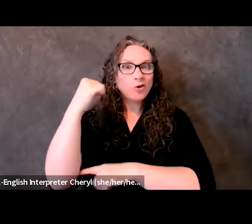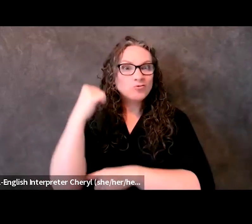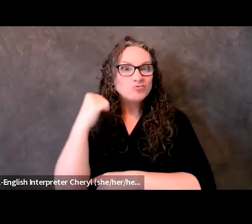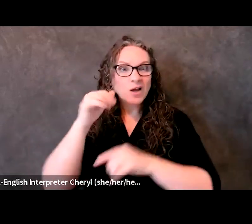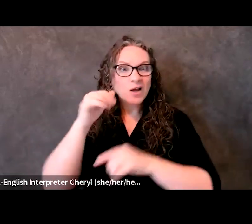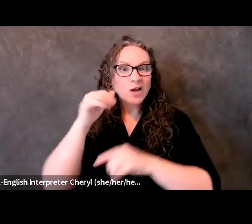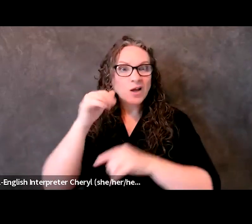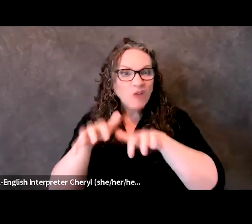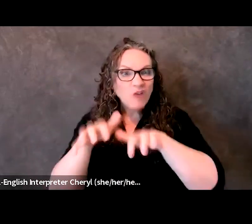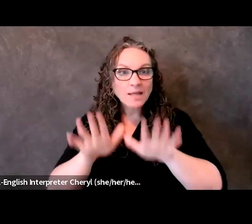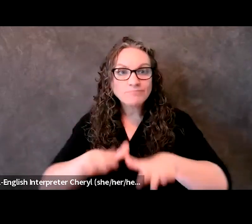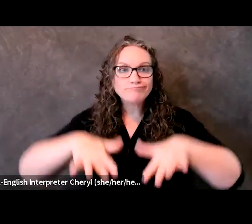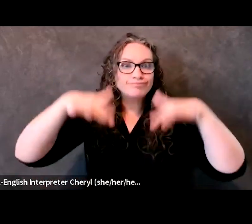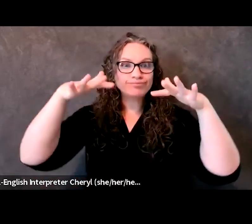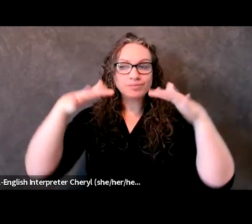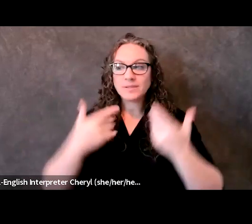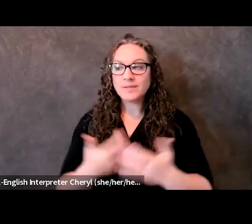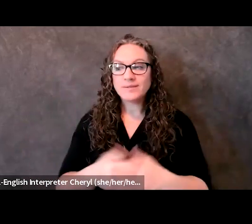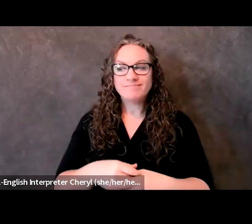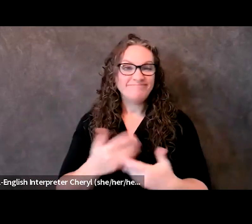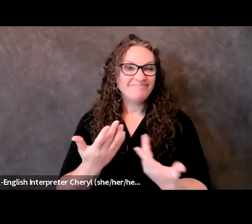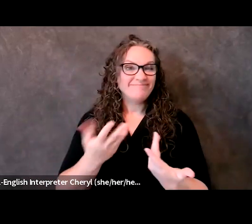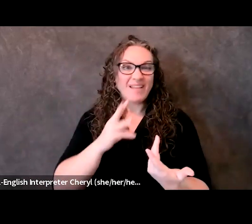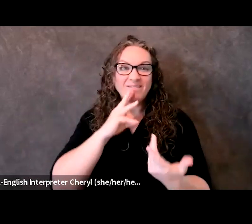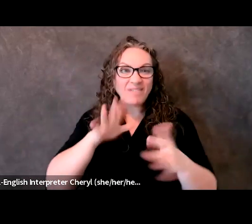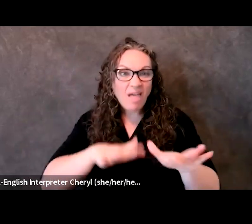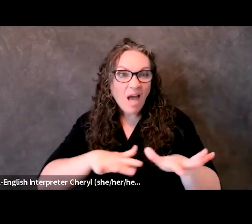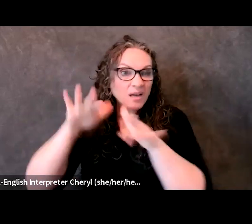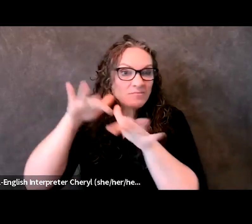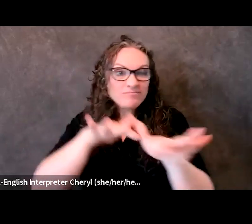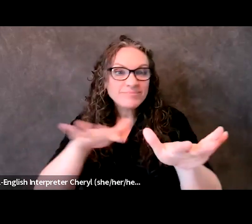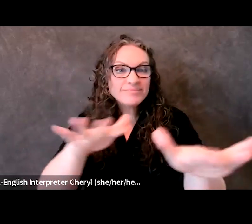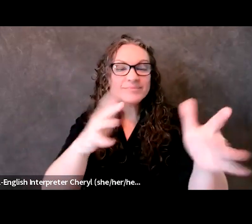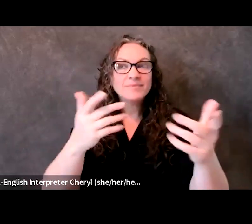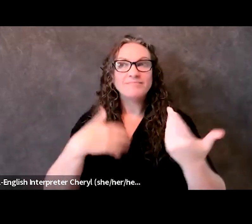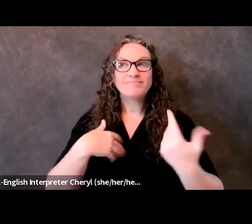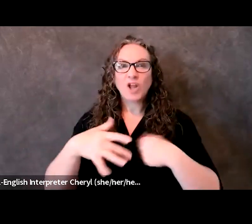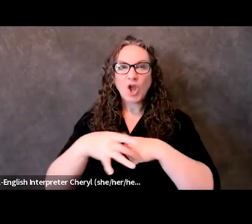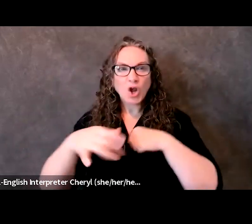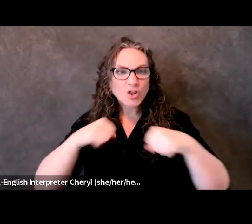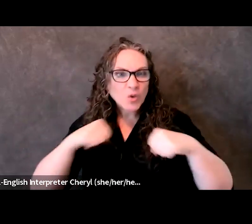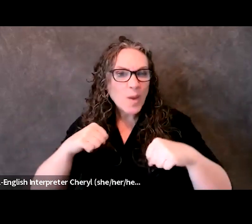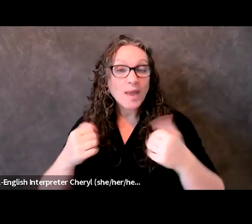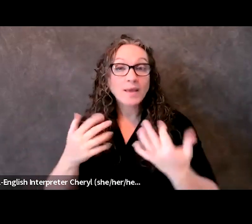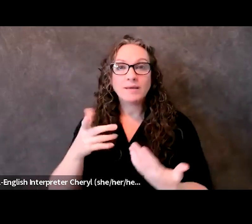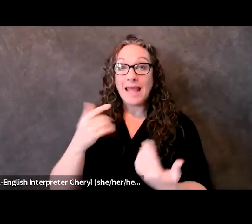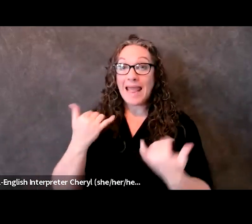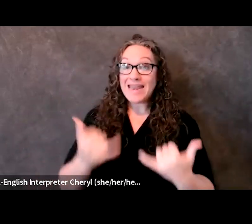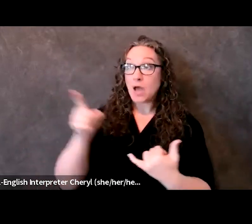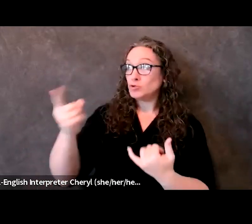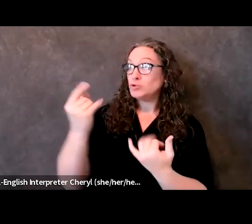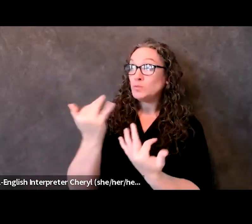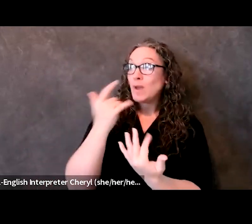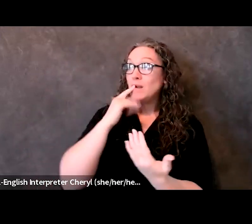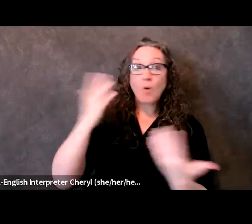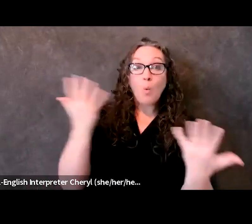the aftermath of some very large earthquakes. So I think all she's waiting for now are locusts.